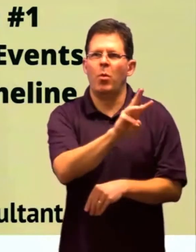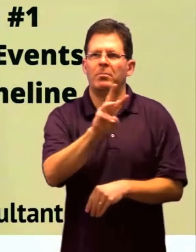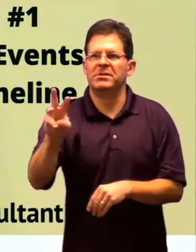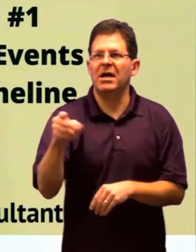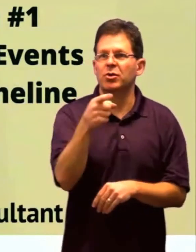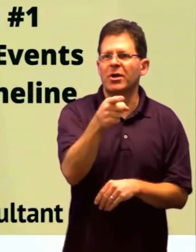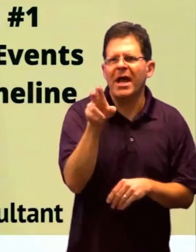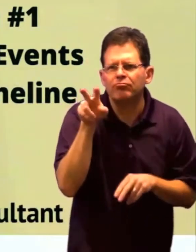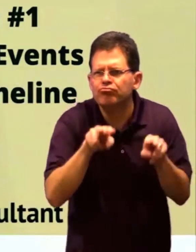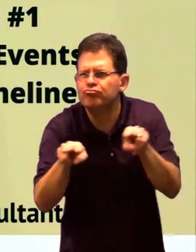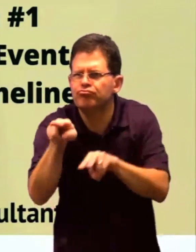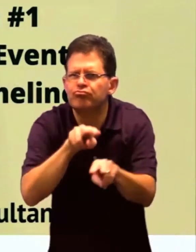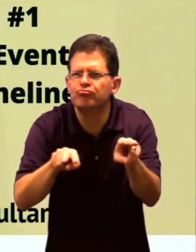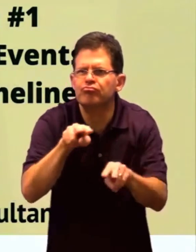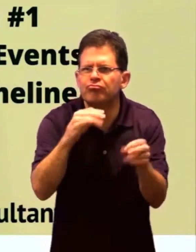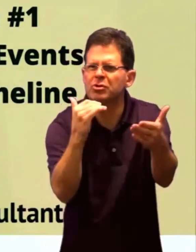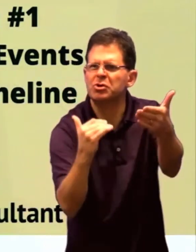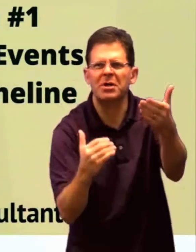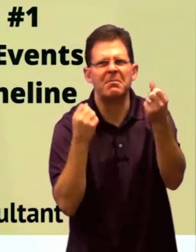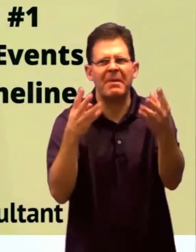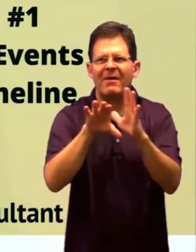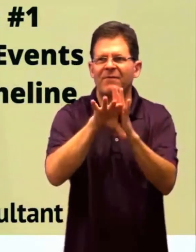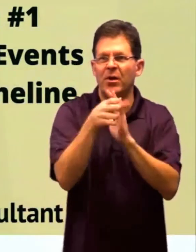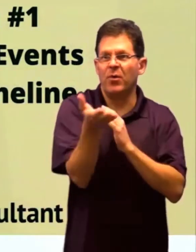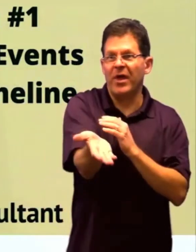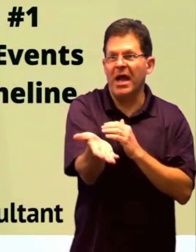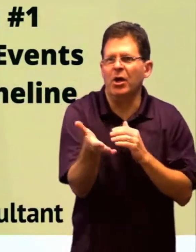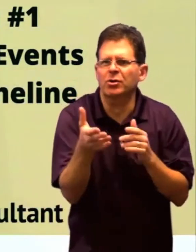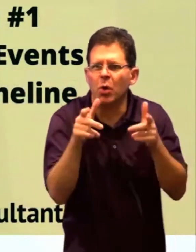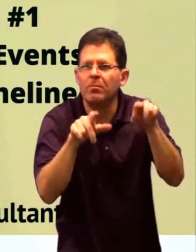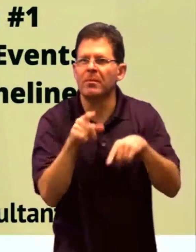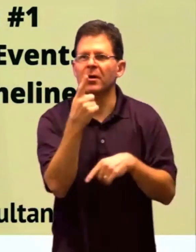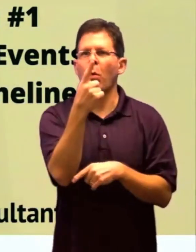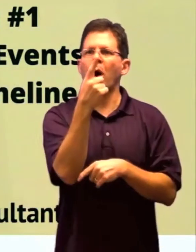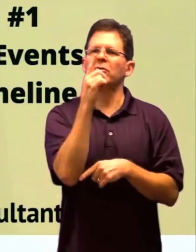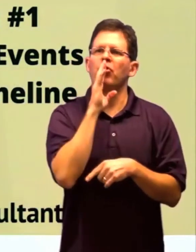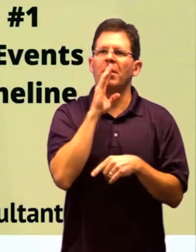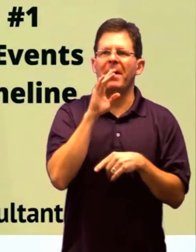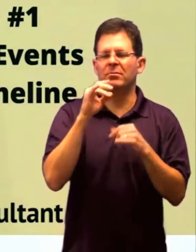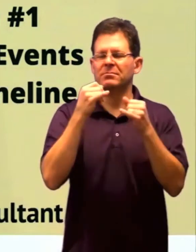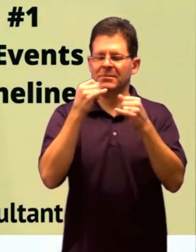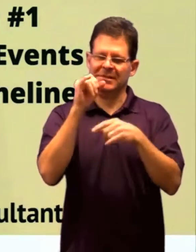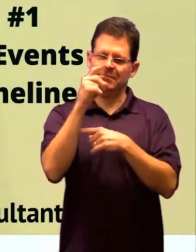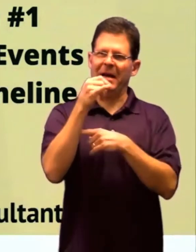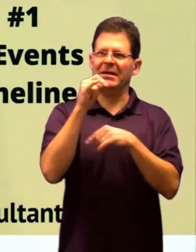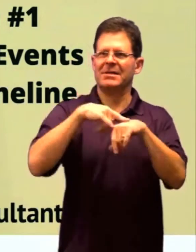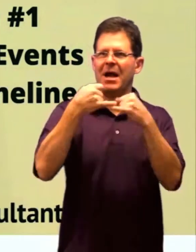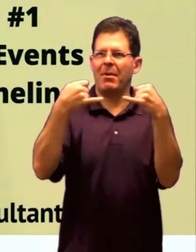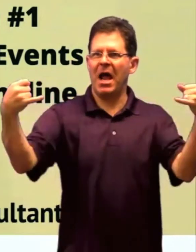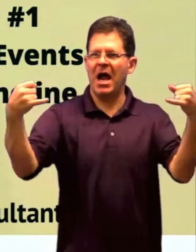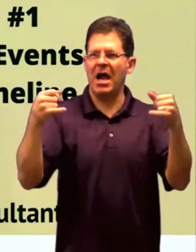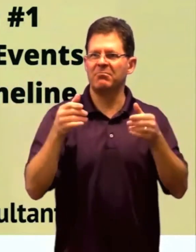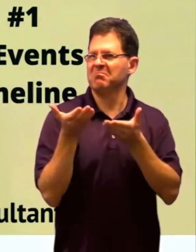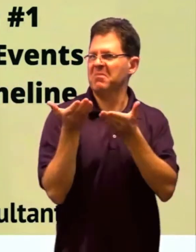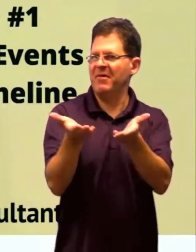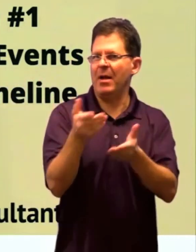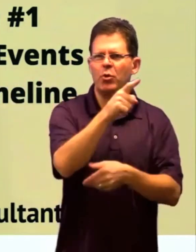The information is put on the website, so you can take a look at the things that we have there. And there's many different videos. So the first one we're going to talk about is the space timeline.